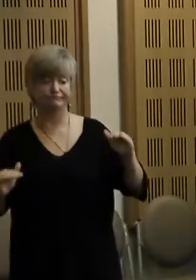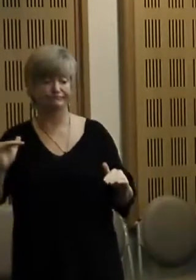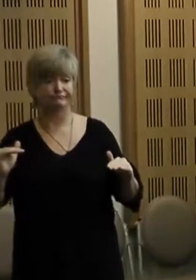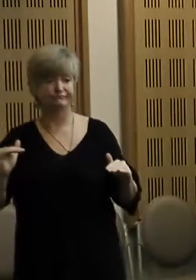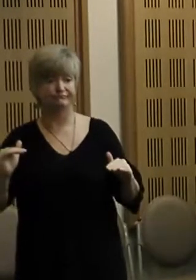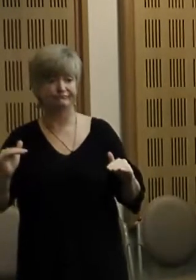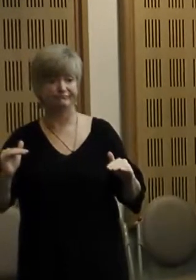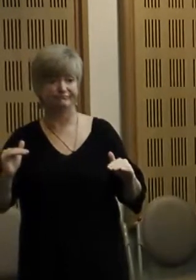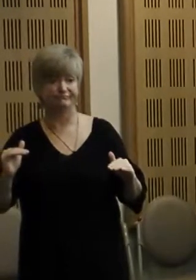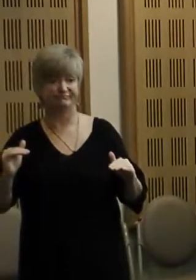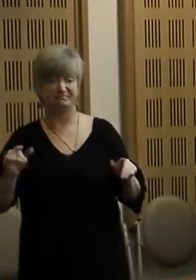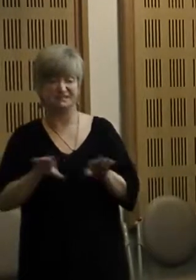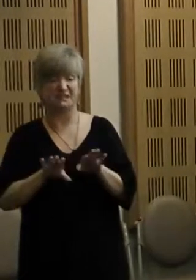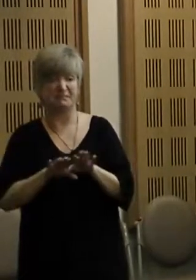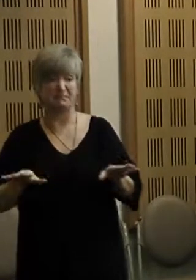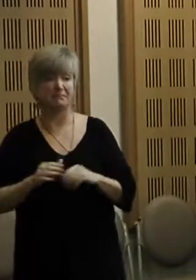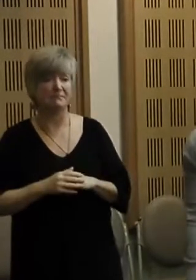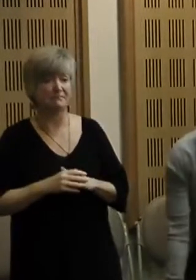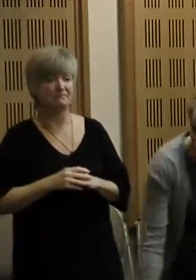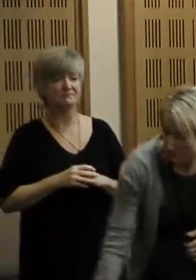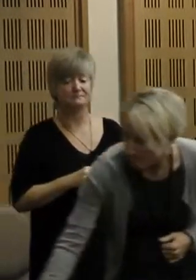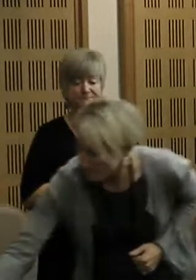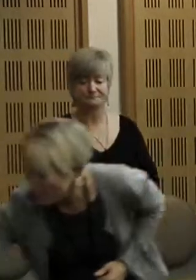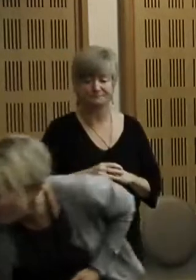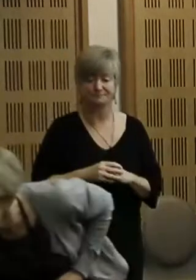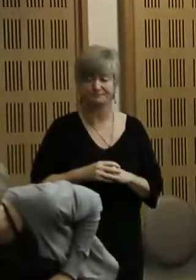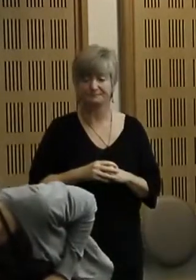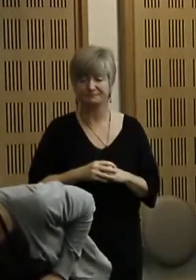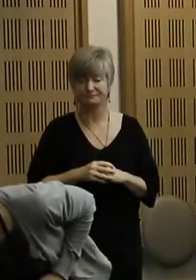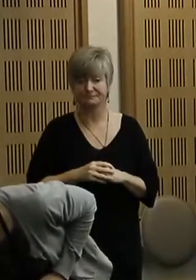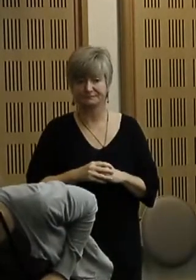what that means, that's what it shows.